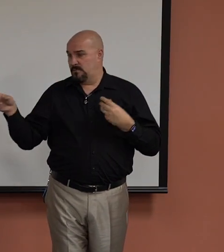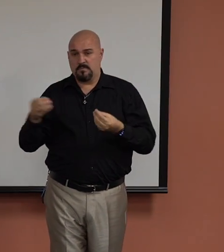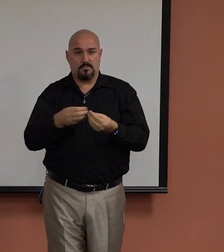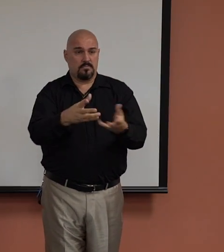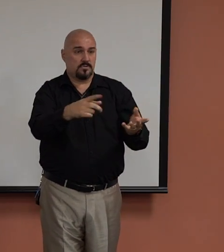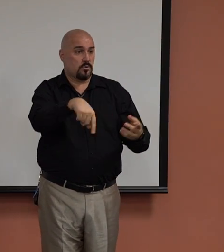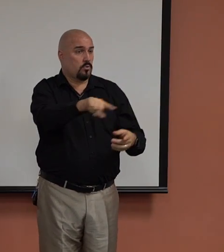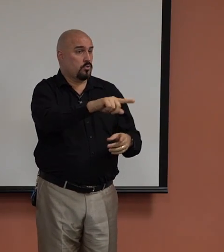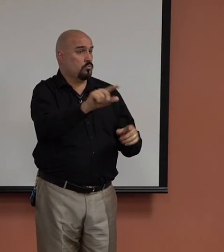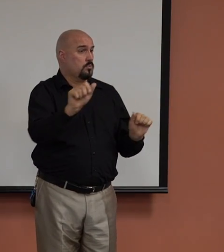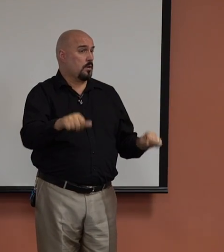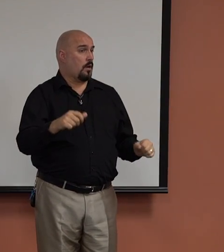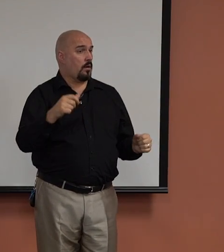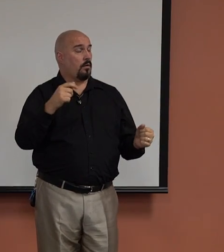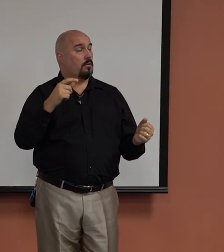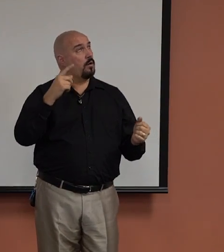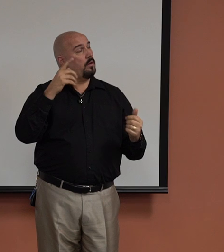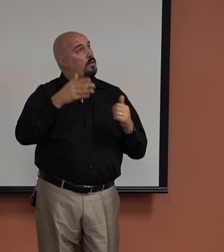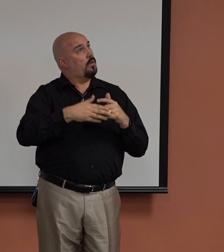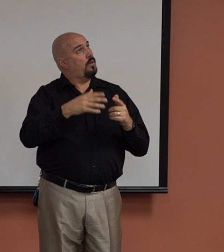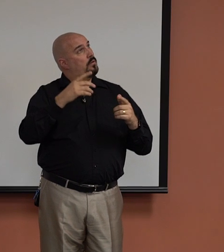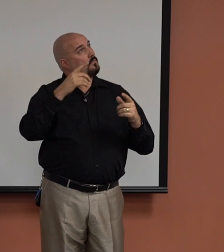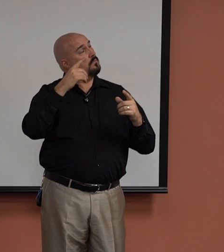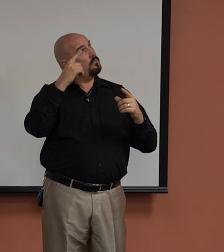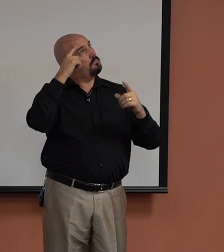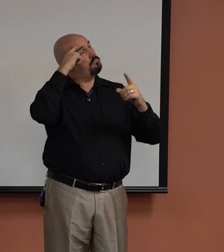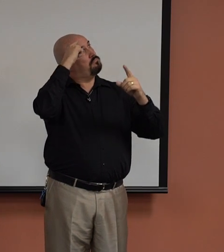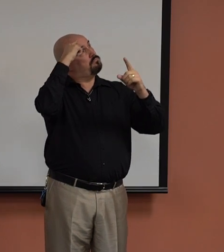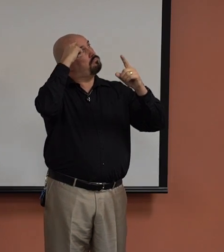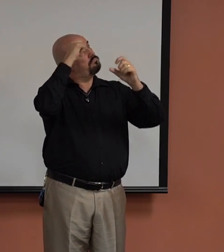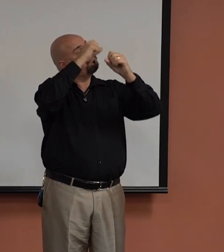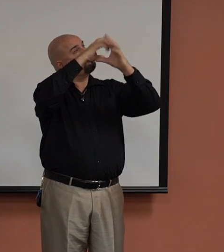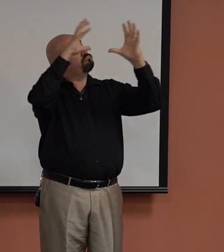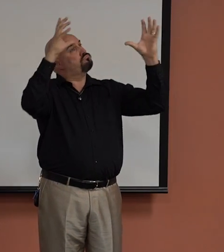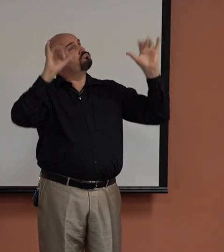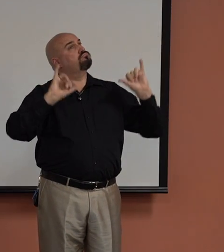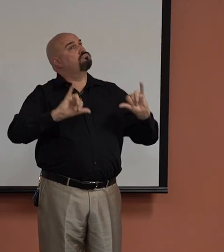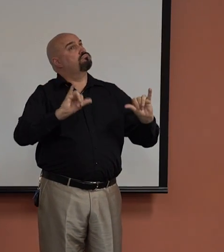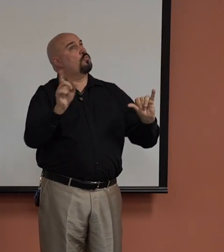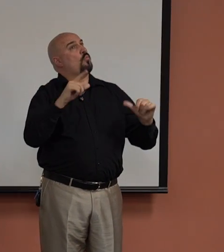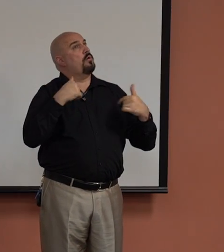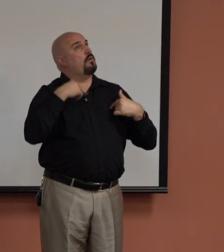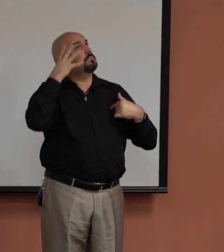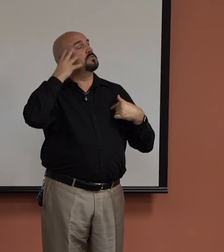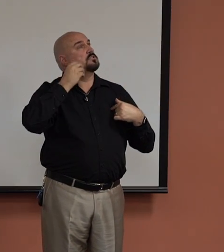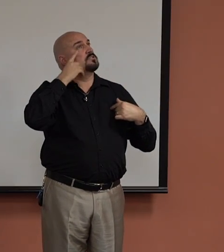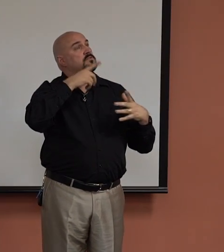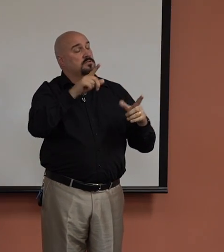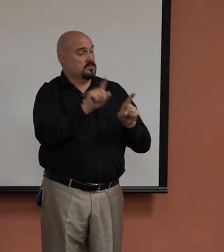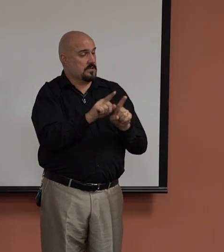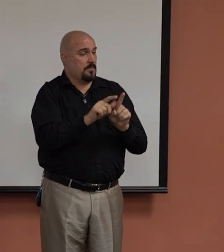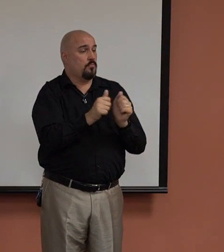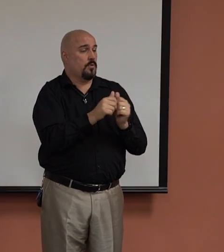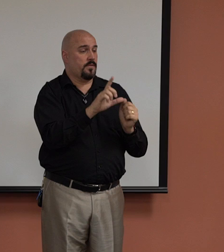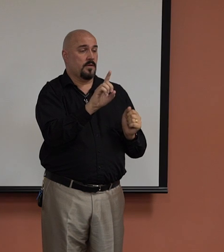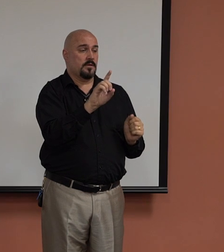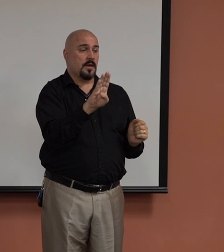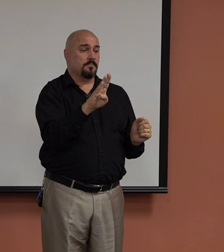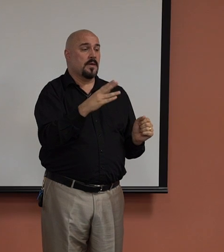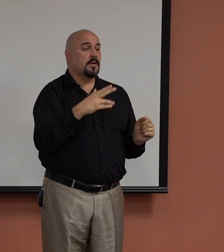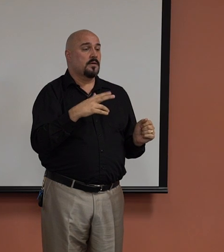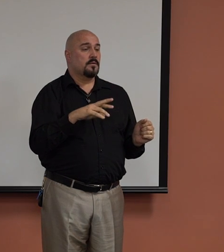to what it is that you're actually seeing. And the same thing with diabetic retinopathy, we could do that too. So if anybody wants